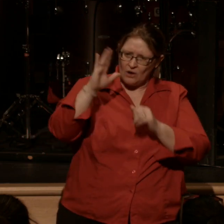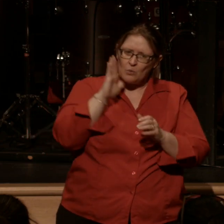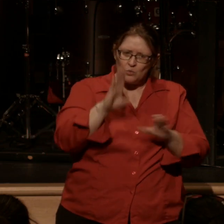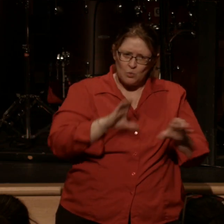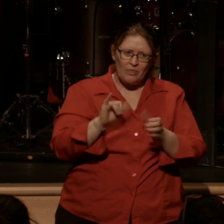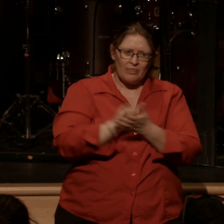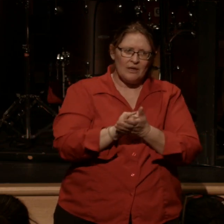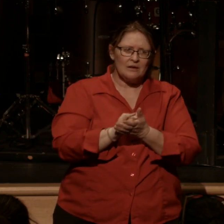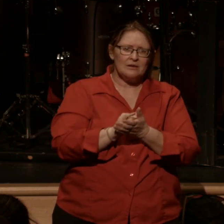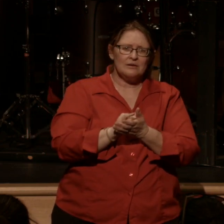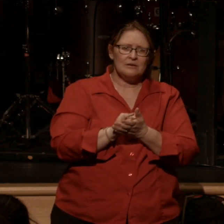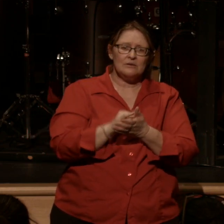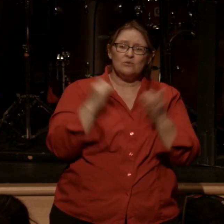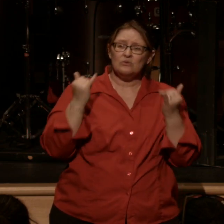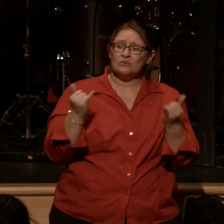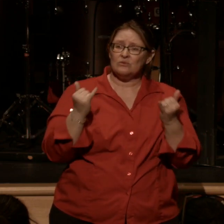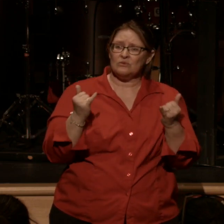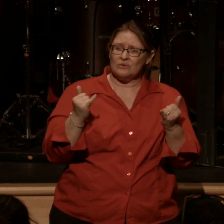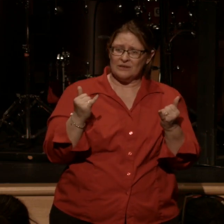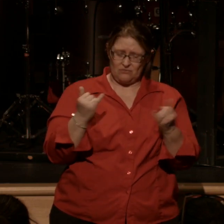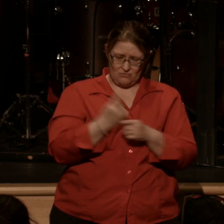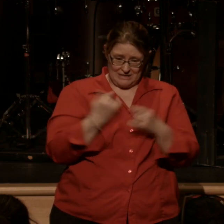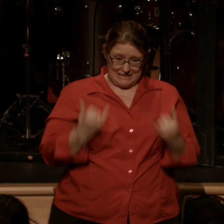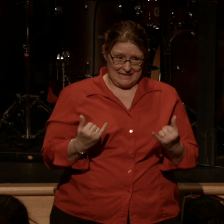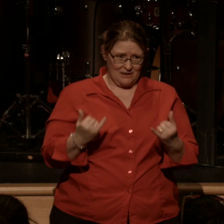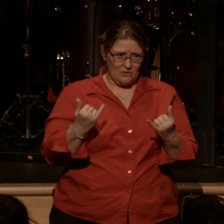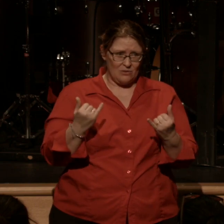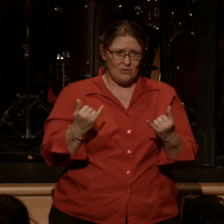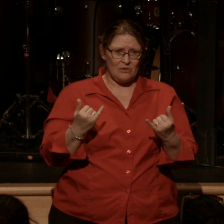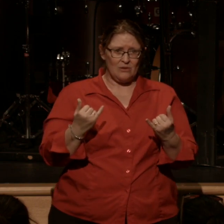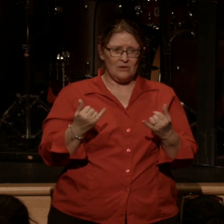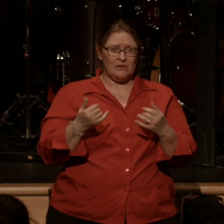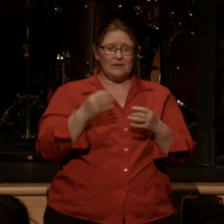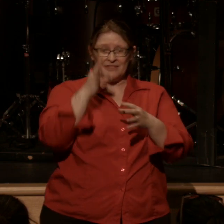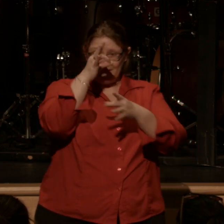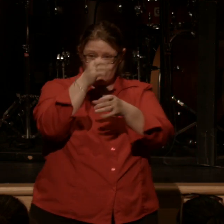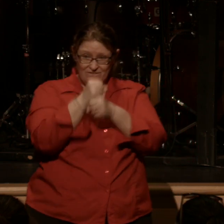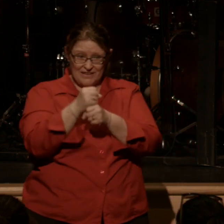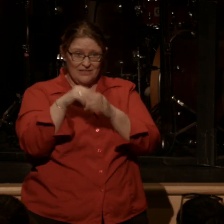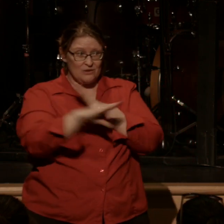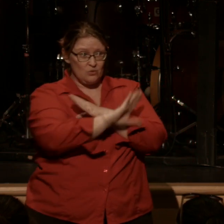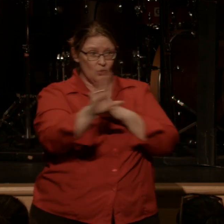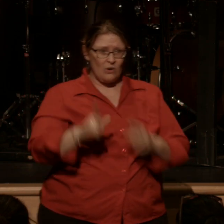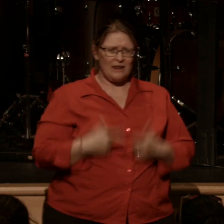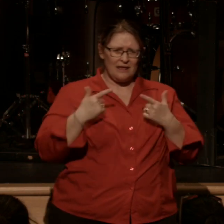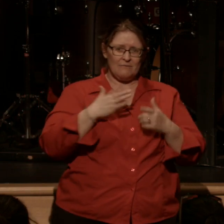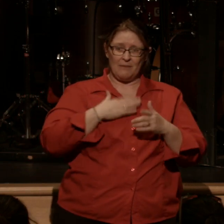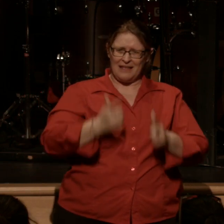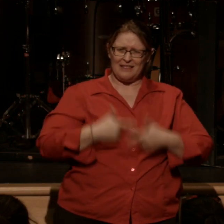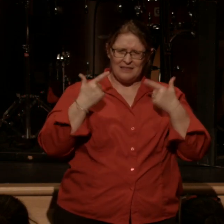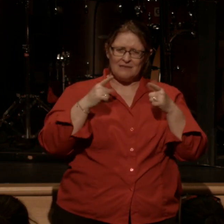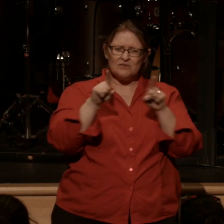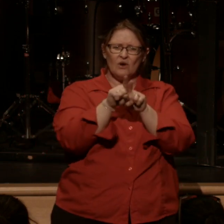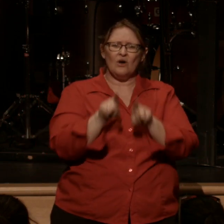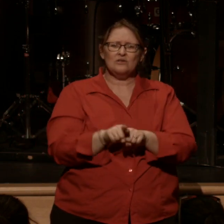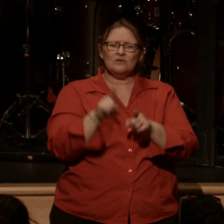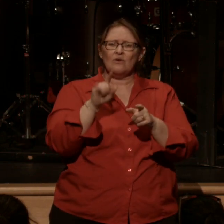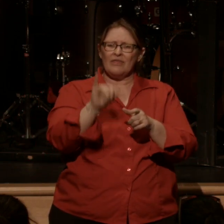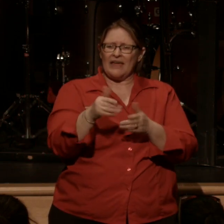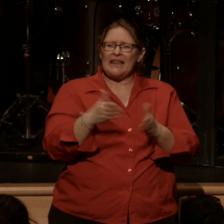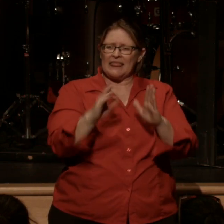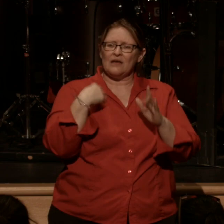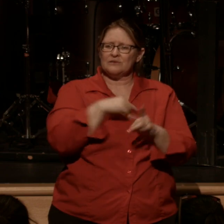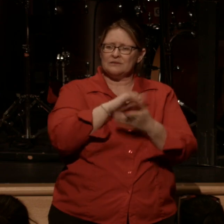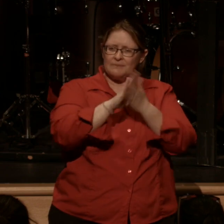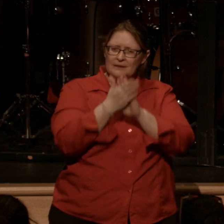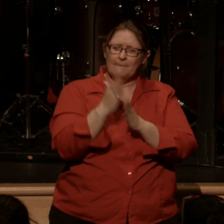would do this. And today, in this moment right now, the presence of faith in your life and in mine is also what allows us to